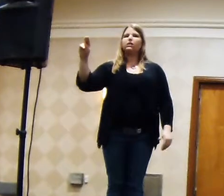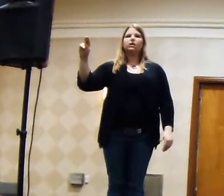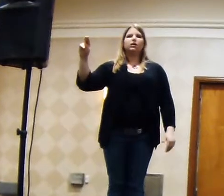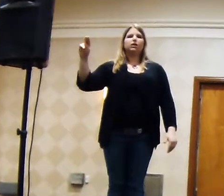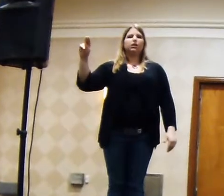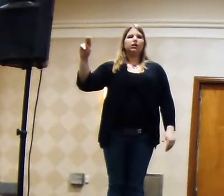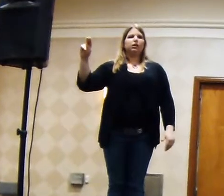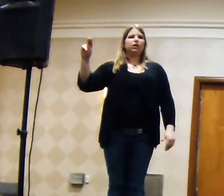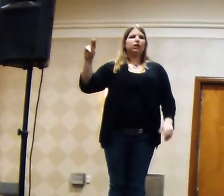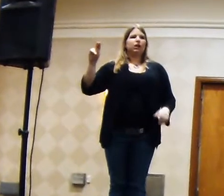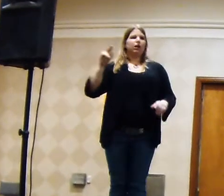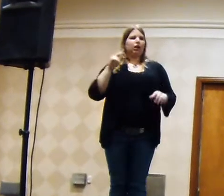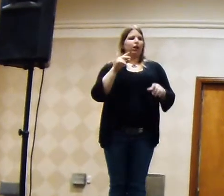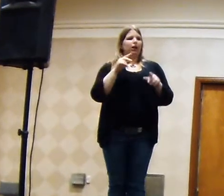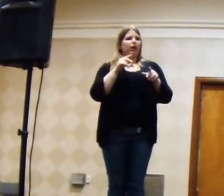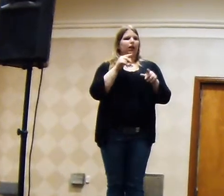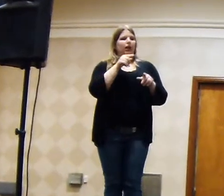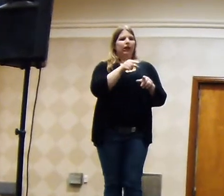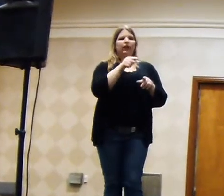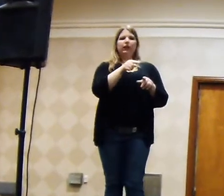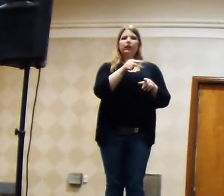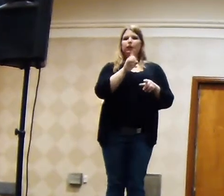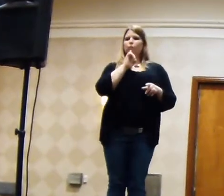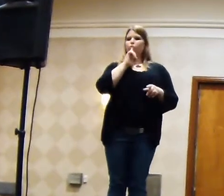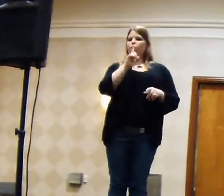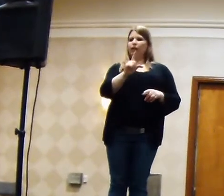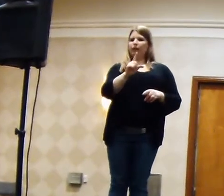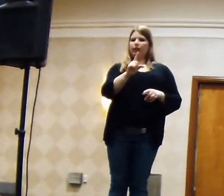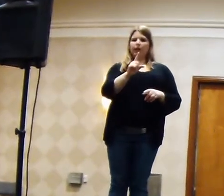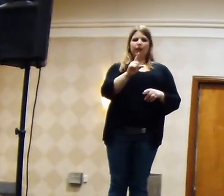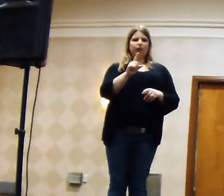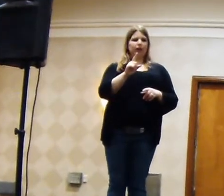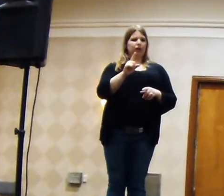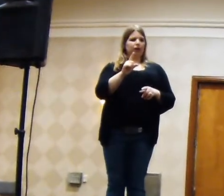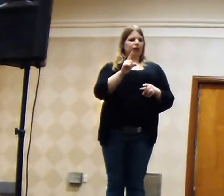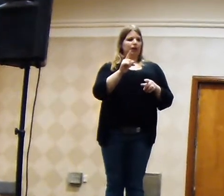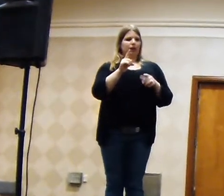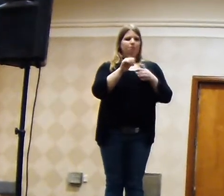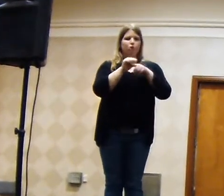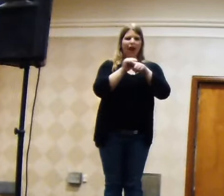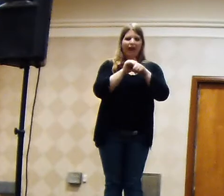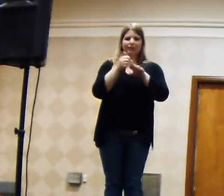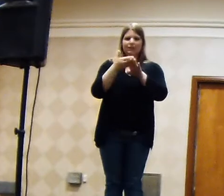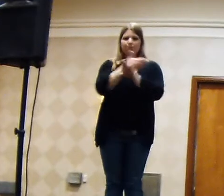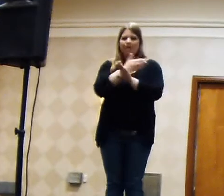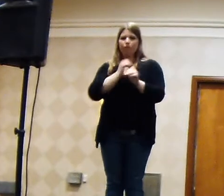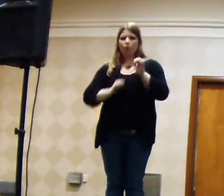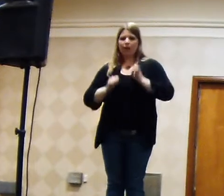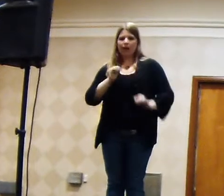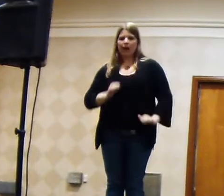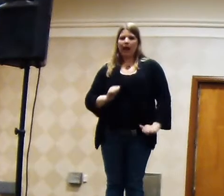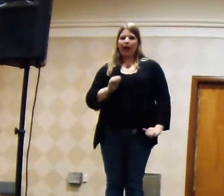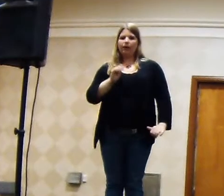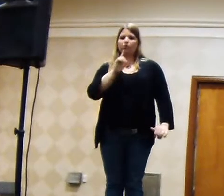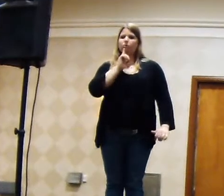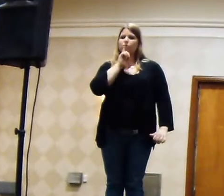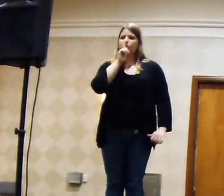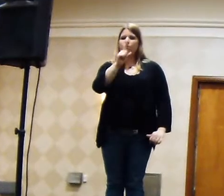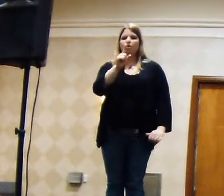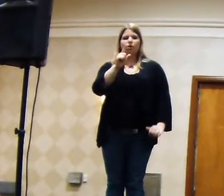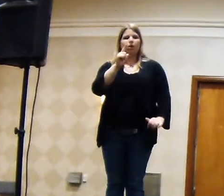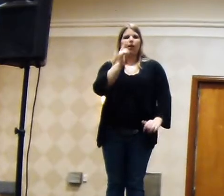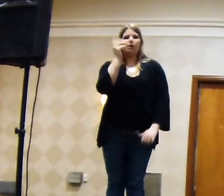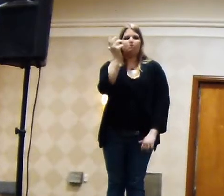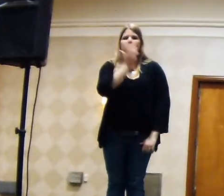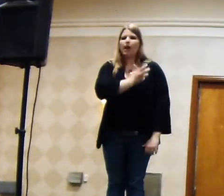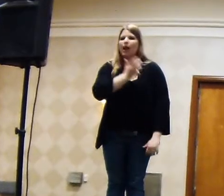he choreographed, he would choreograph everything he did. And I thought it was really crazy when I was watching it. I was